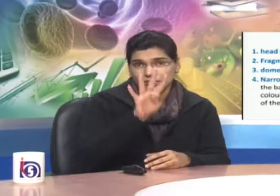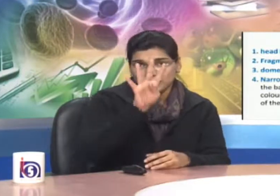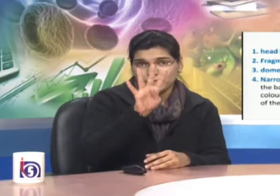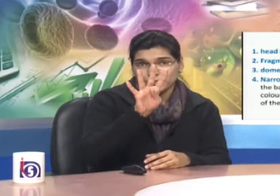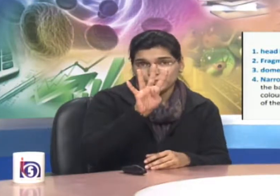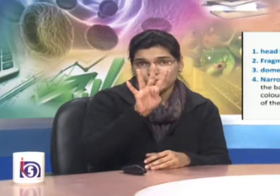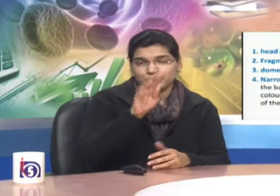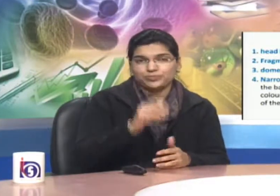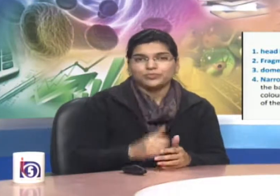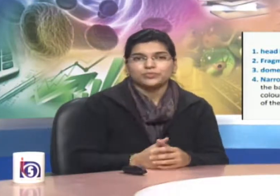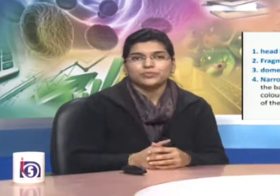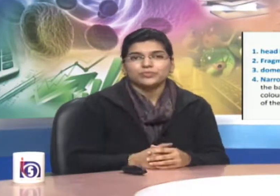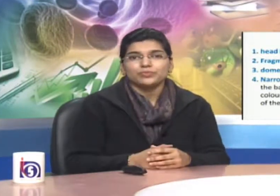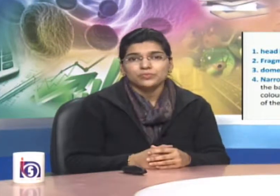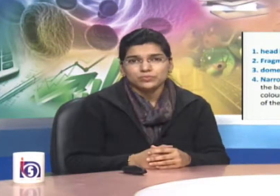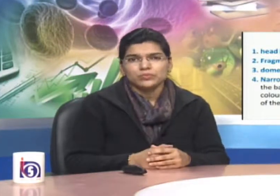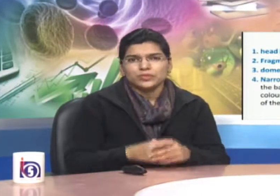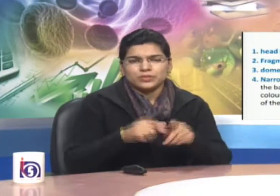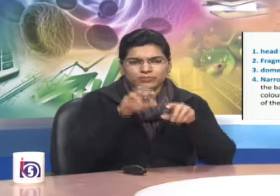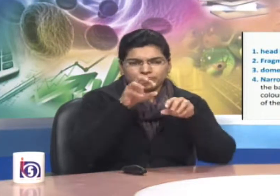Parentating to family.